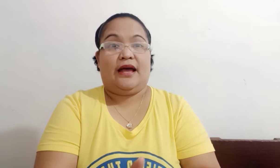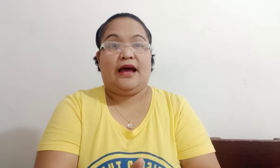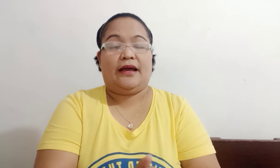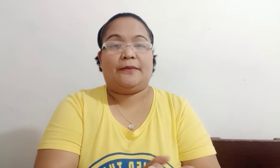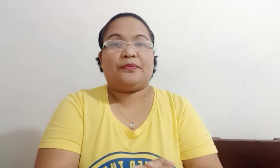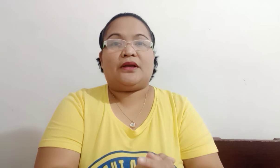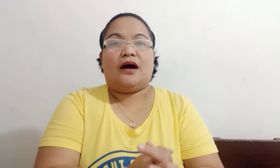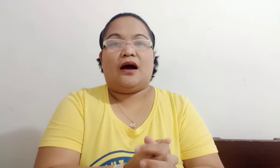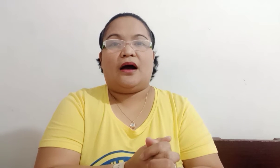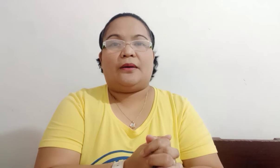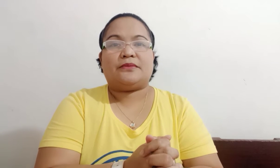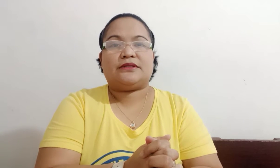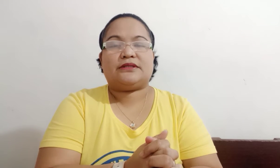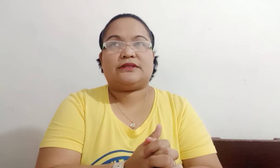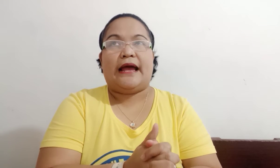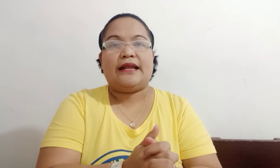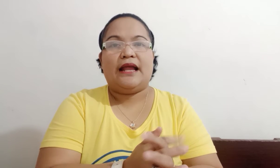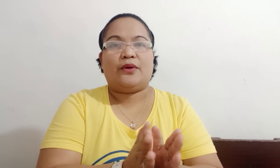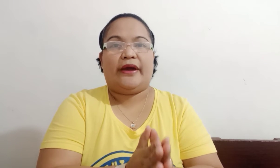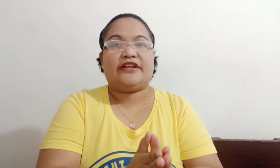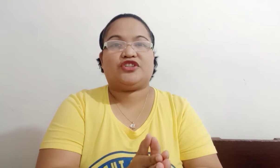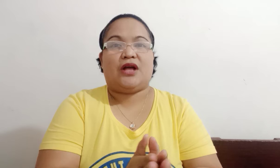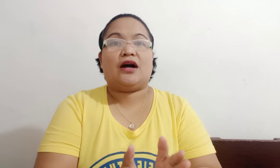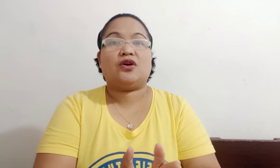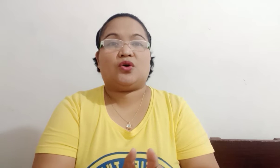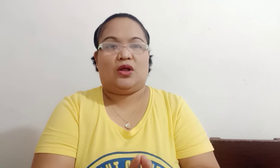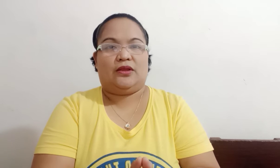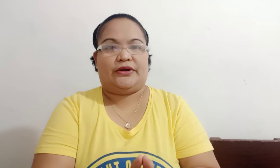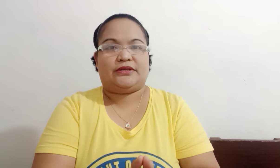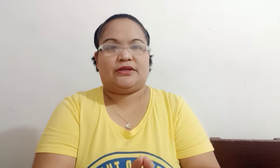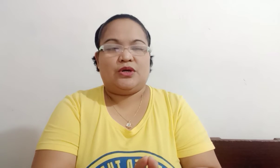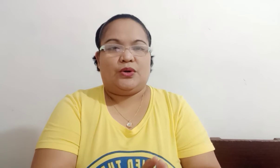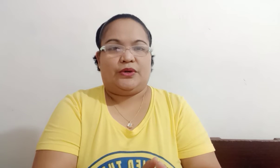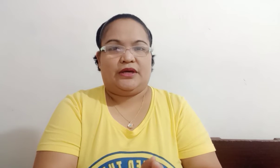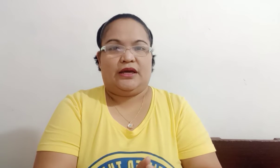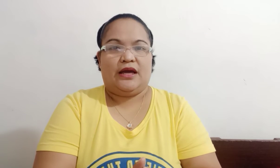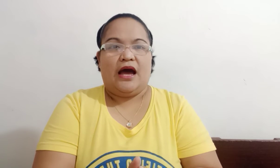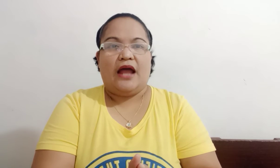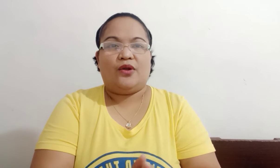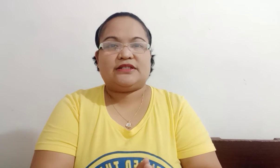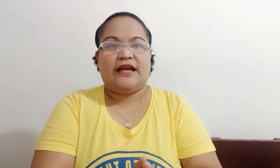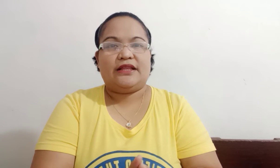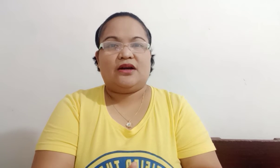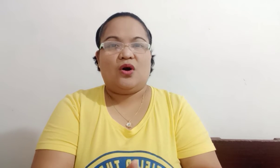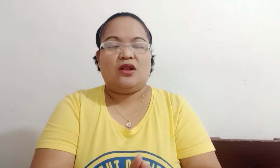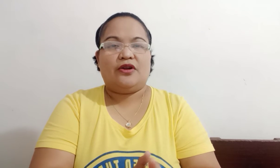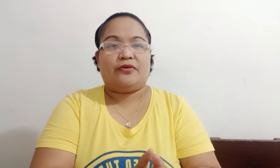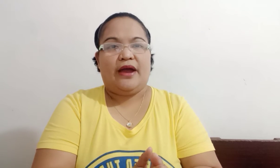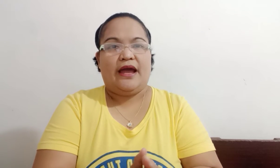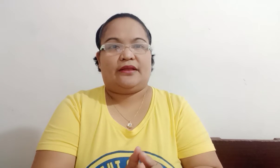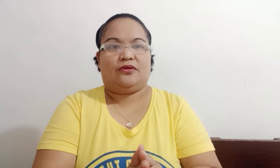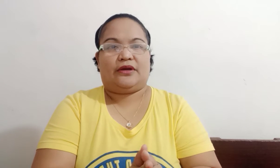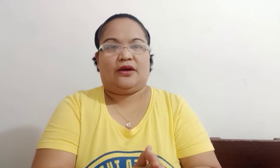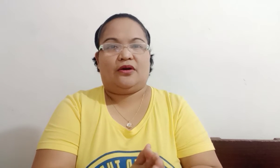ay sign language ng colors. Okay. Ano ang sign ng color? Red. Okay. Or